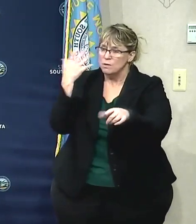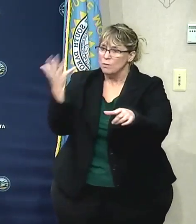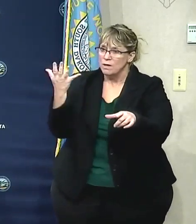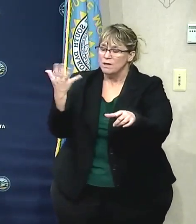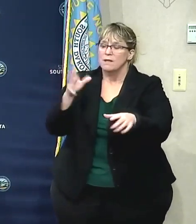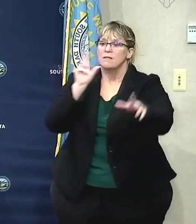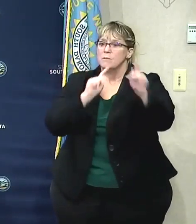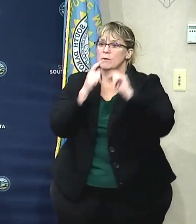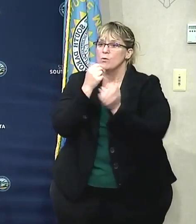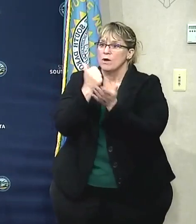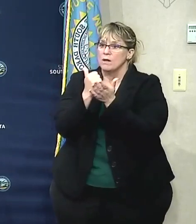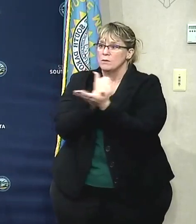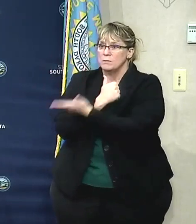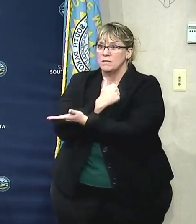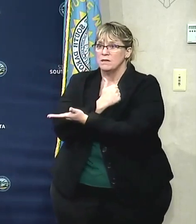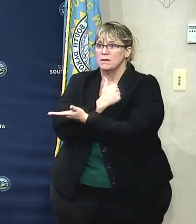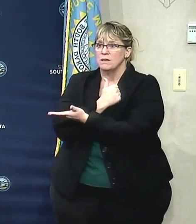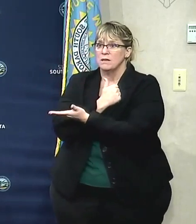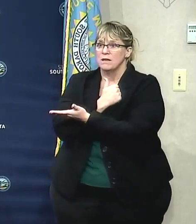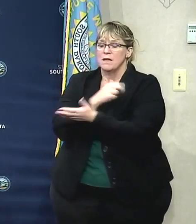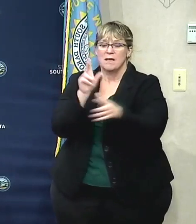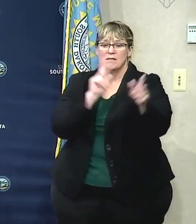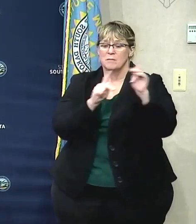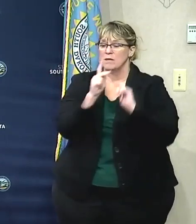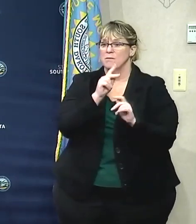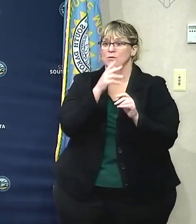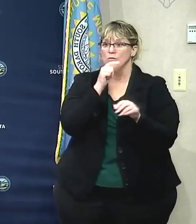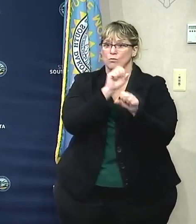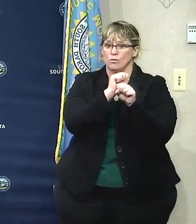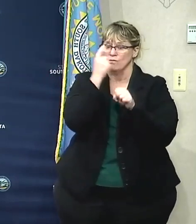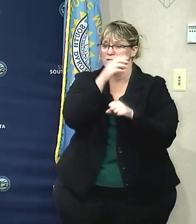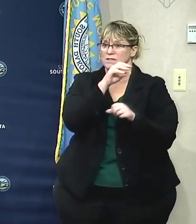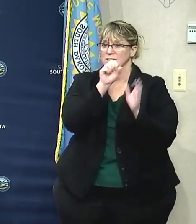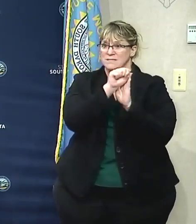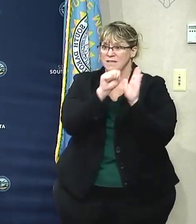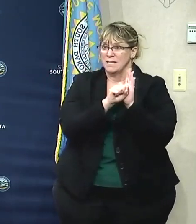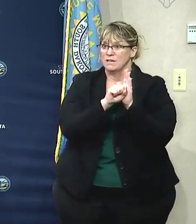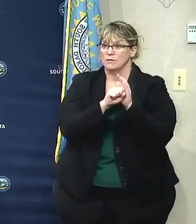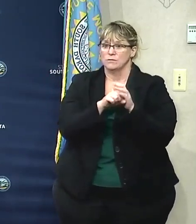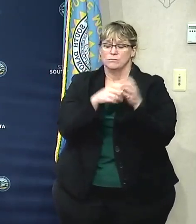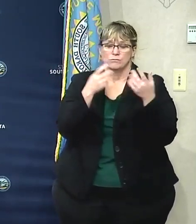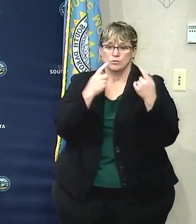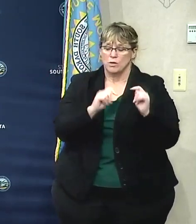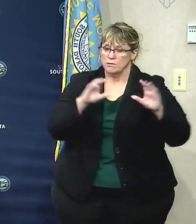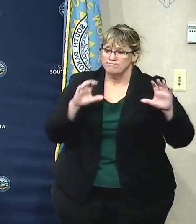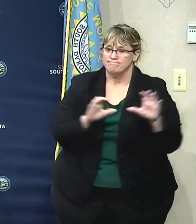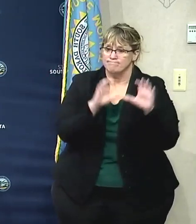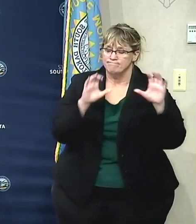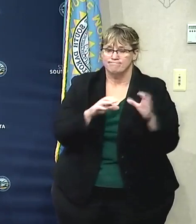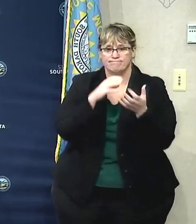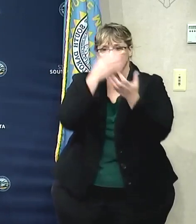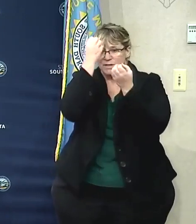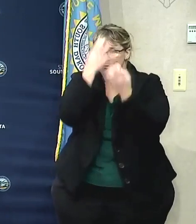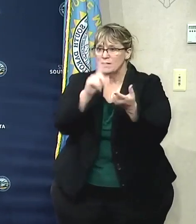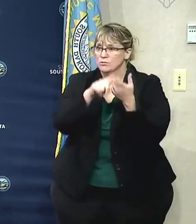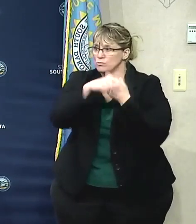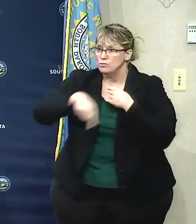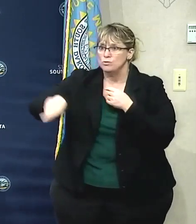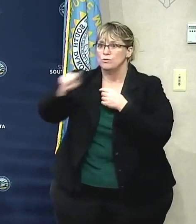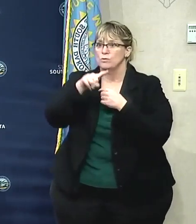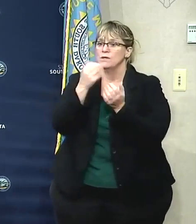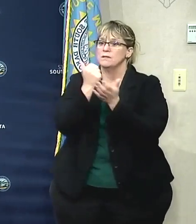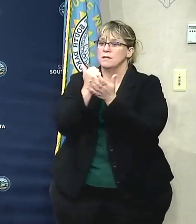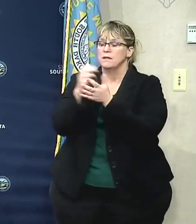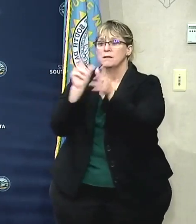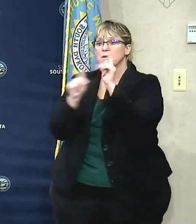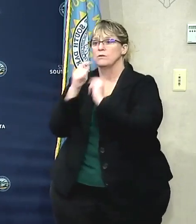that the folks who are helping me, the faceless state employees who are doing everything they can to get information to you, to help